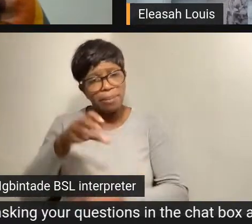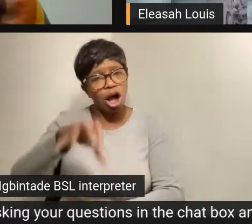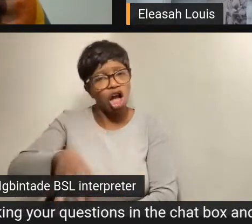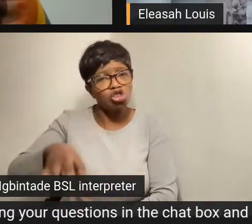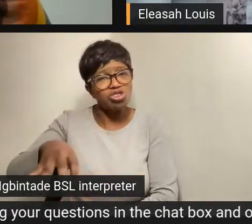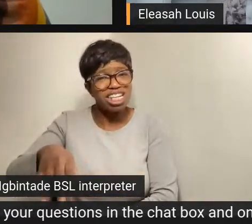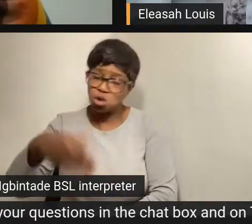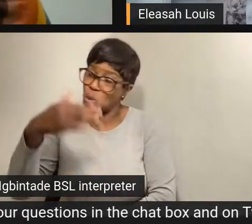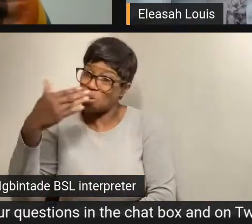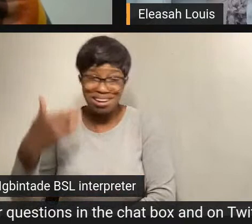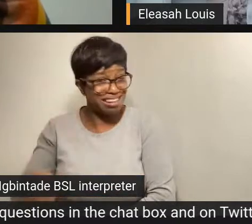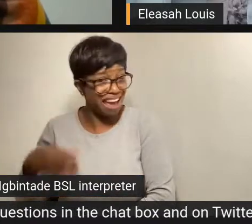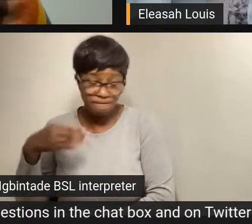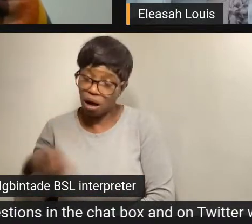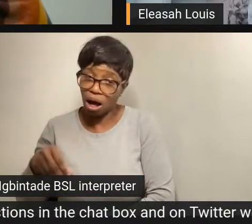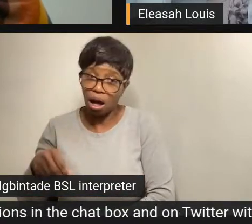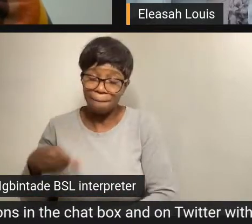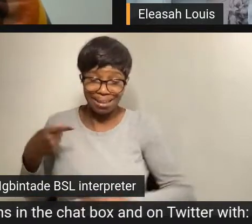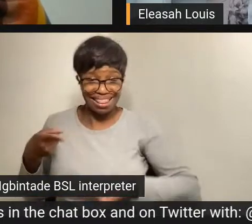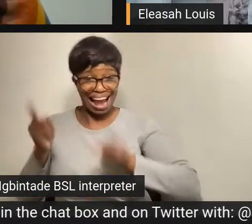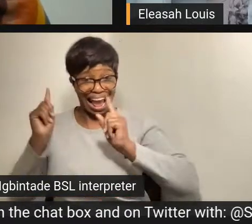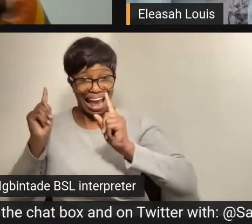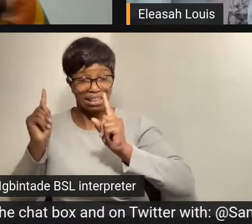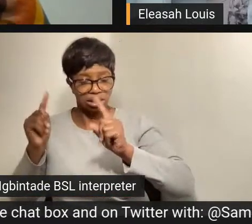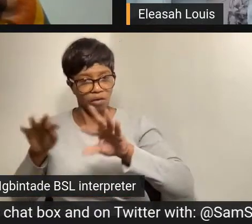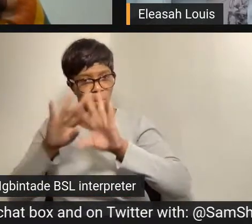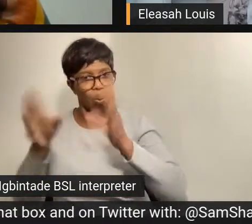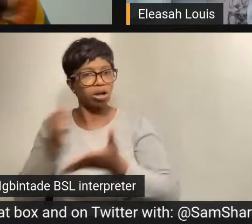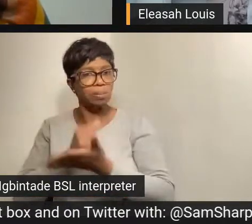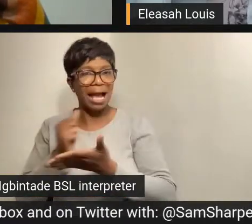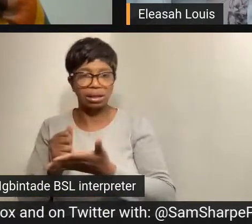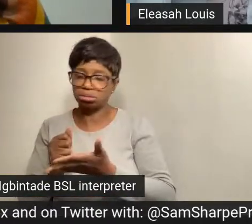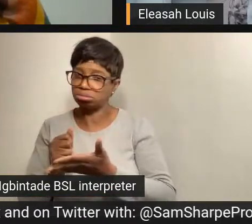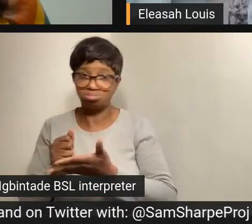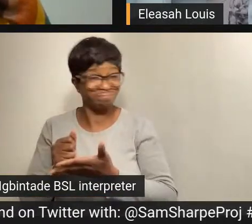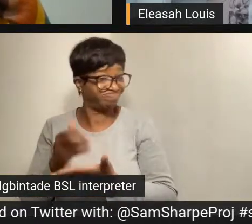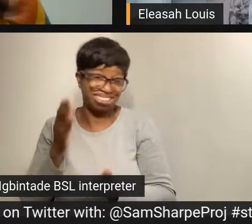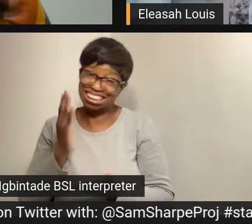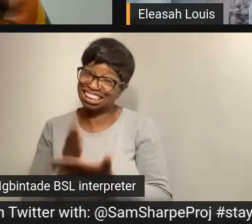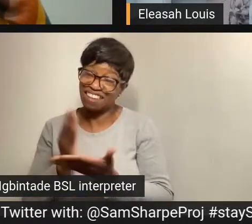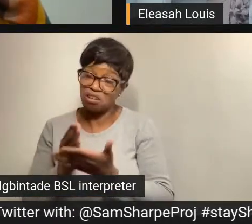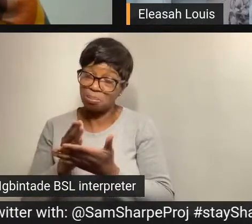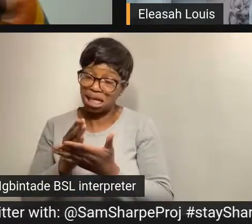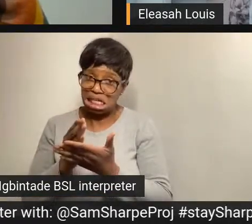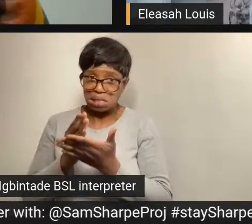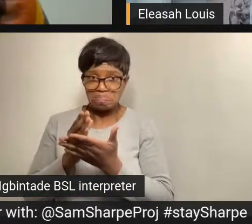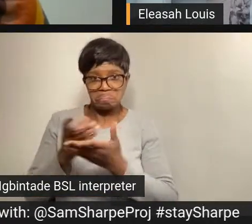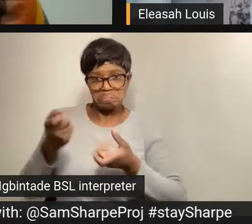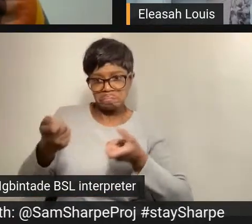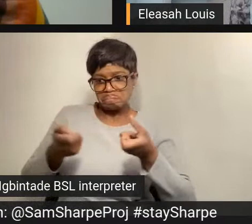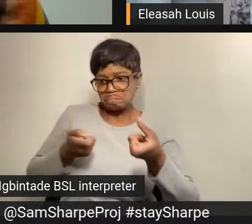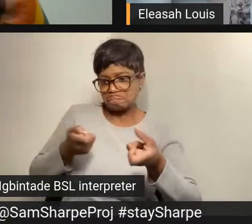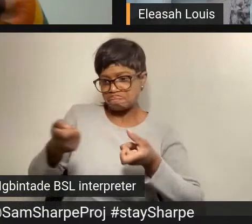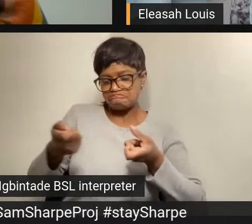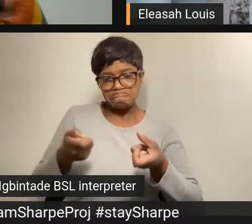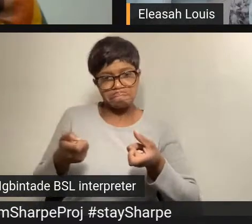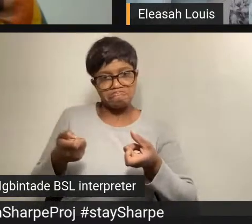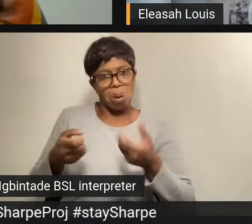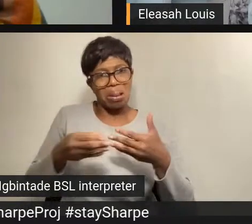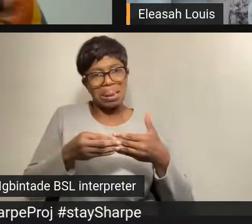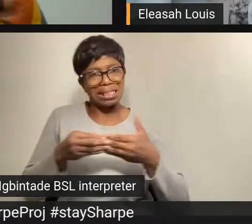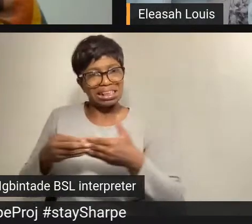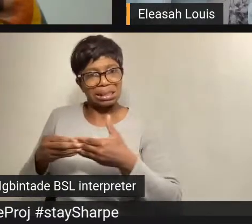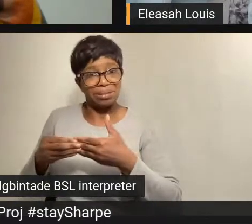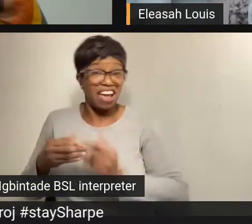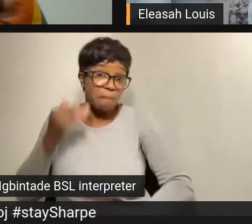will never have, at the moment, the way the system is, you will never really be at the helm, at least not if you're